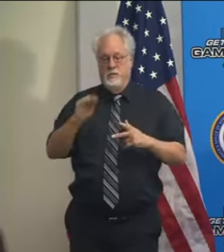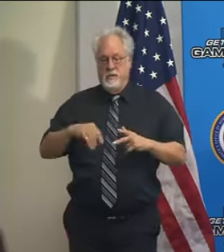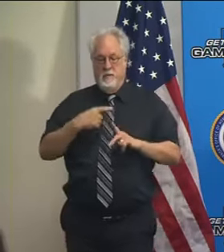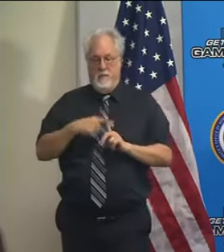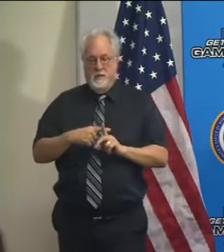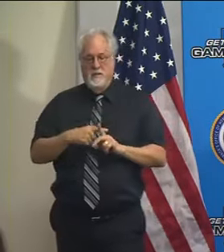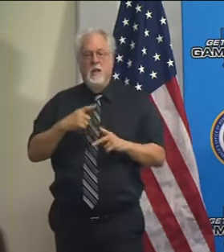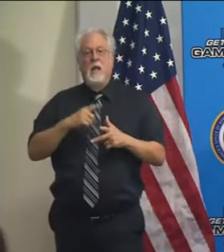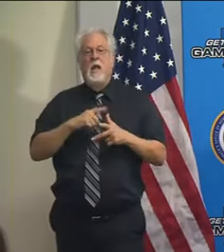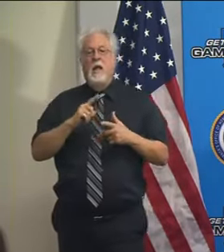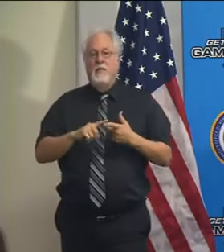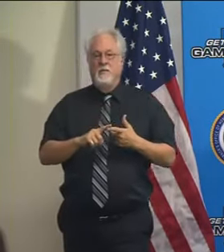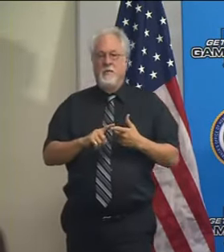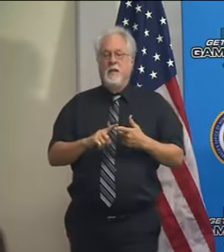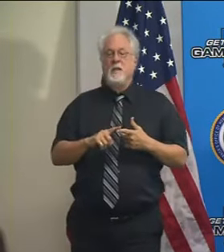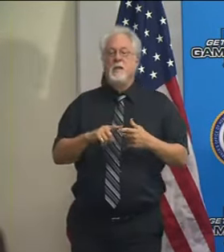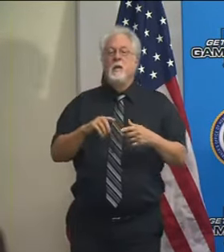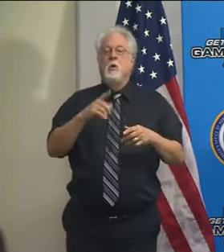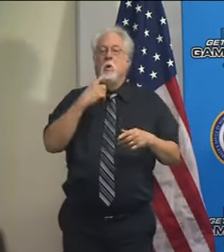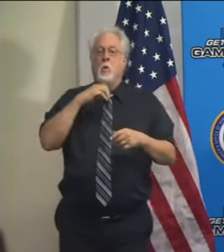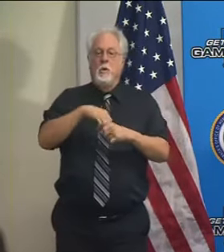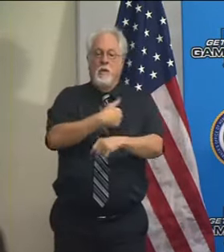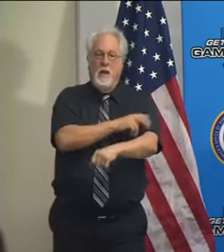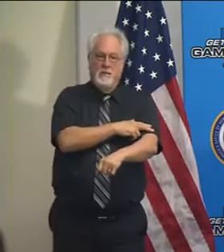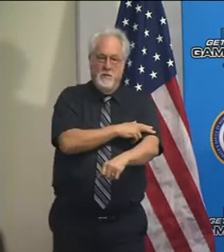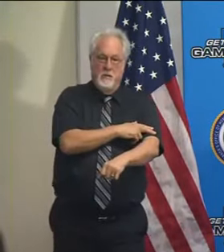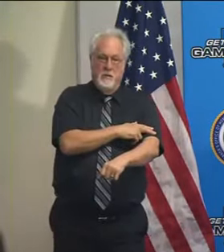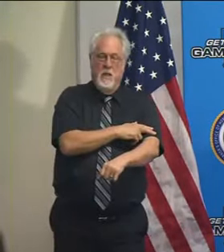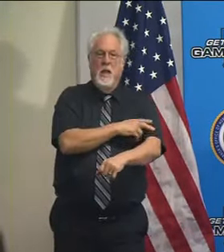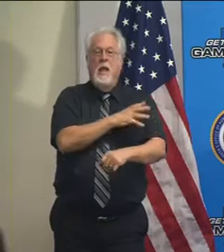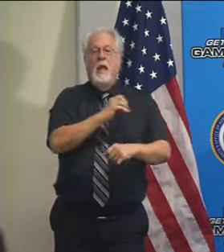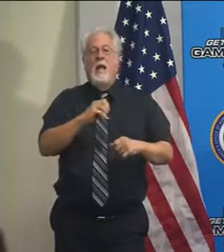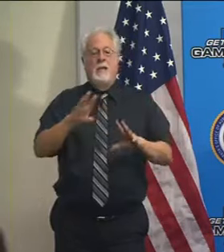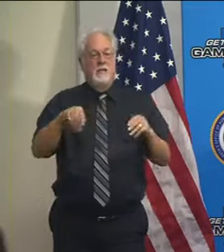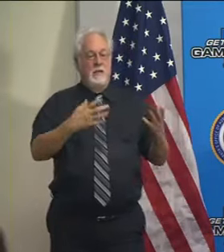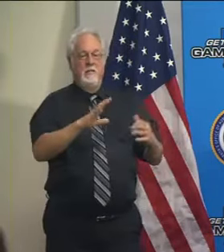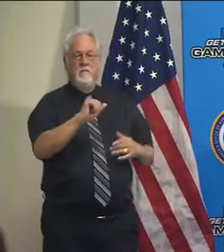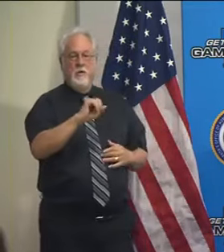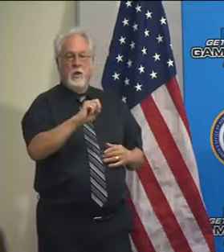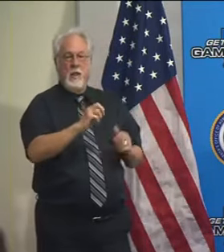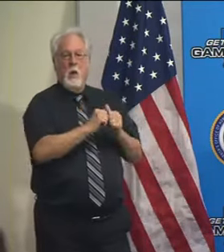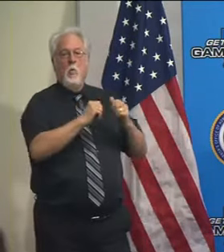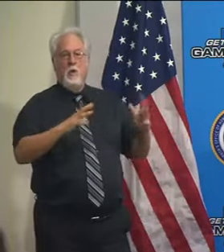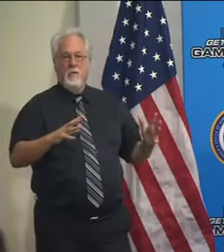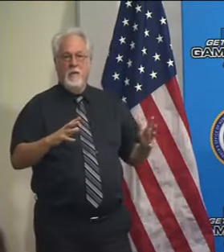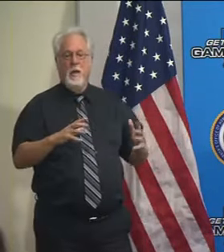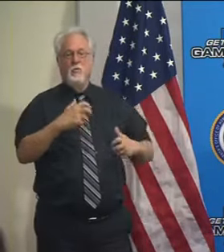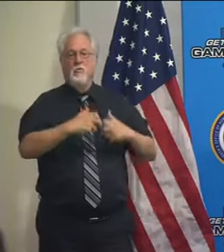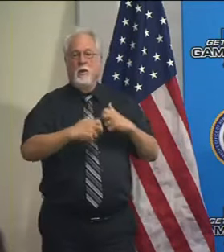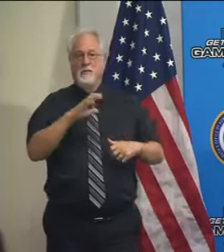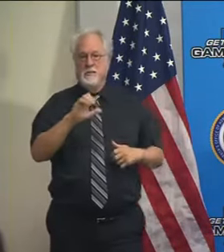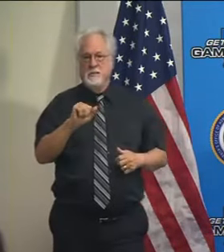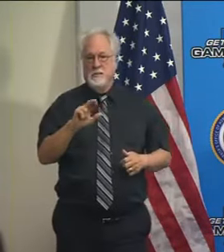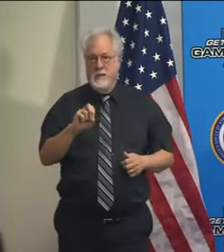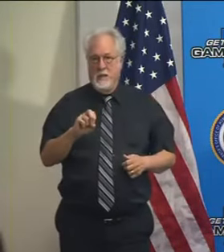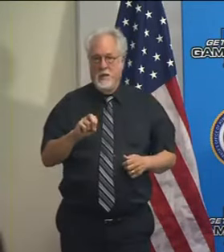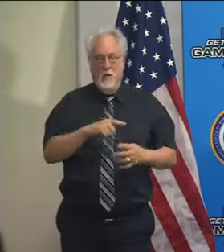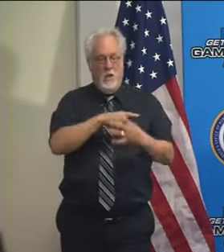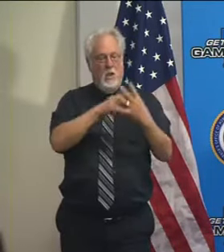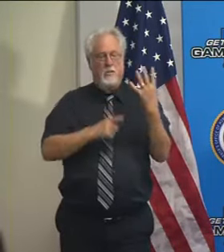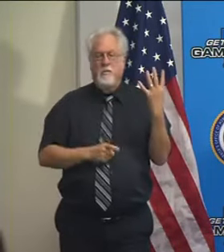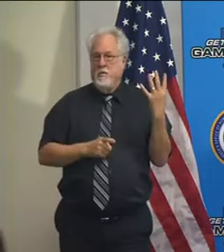And then it deals with hospitalization and the ability to deliver care without resorting to crisis care. So those